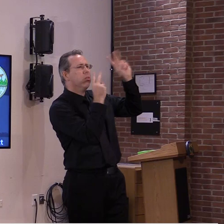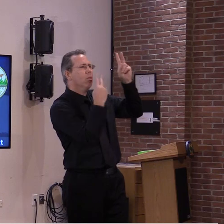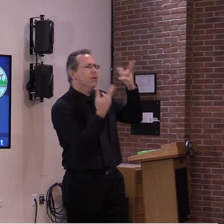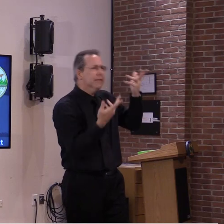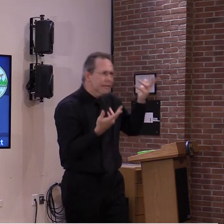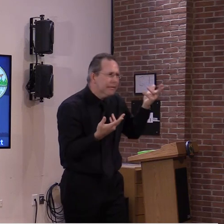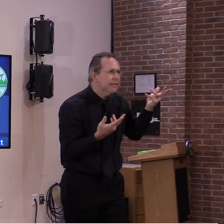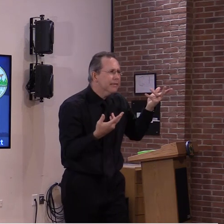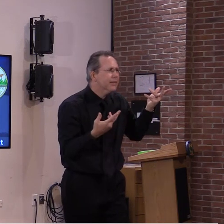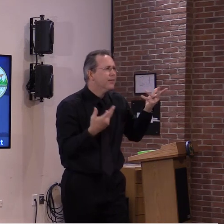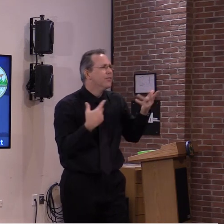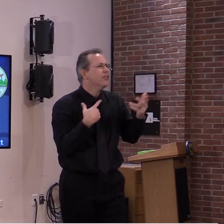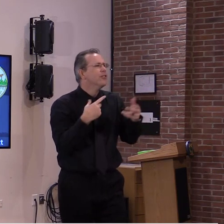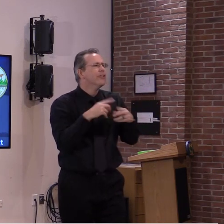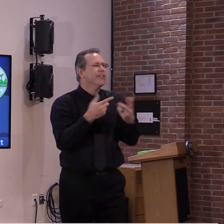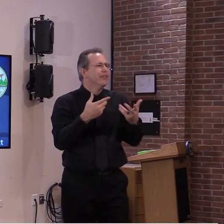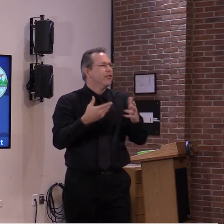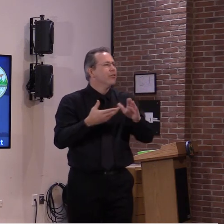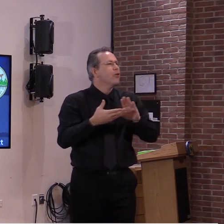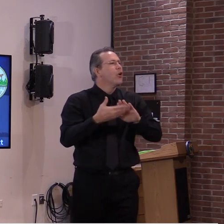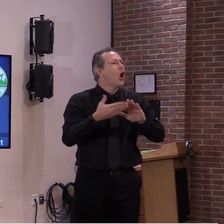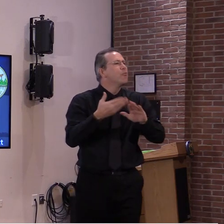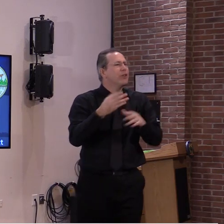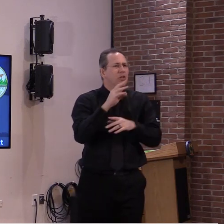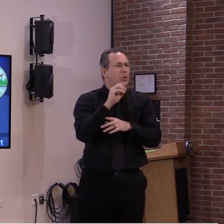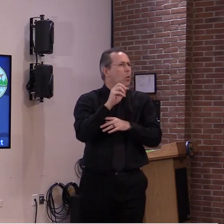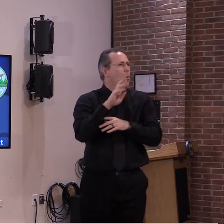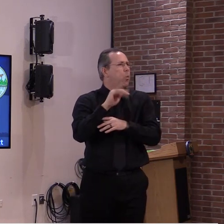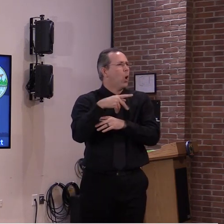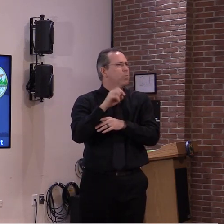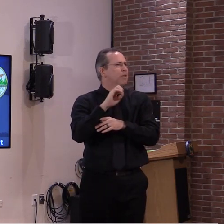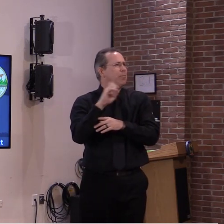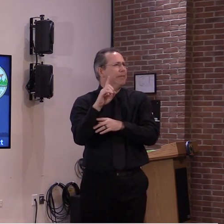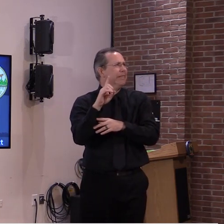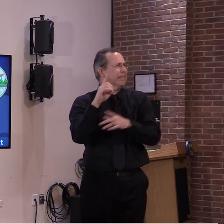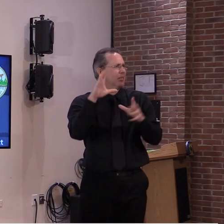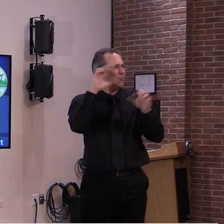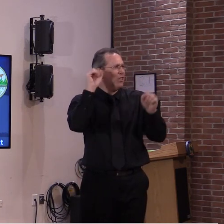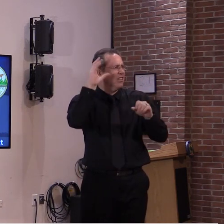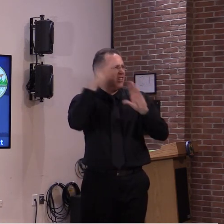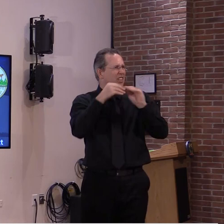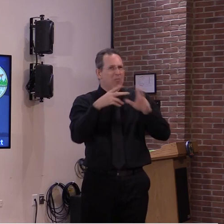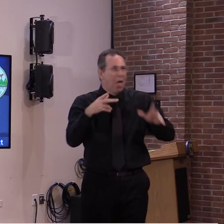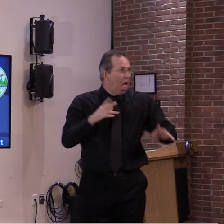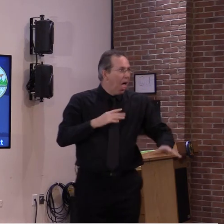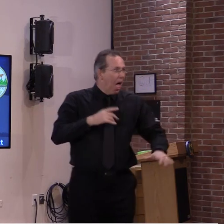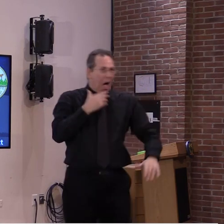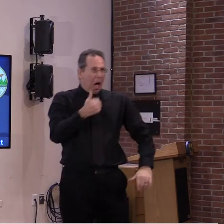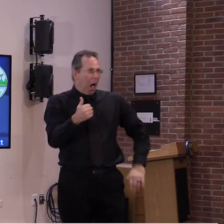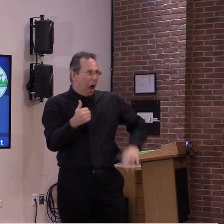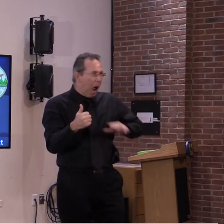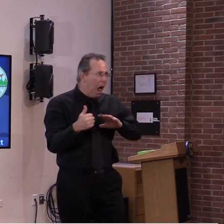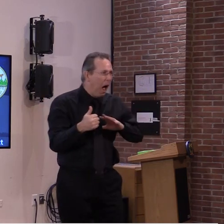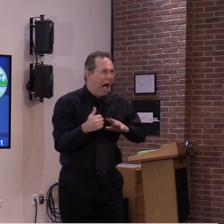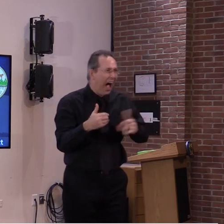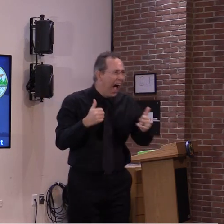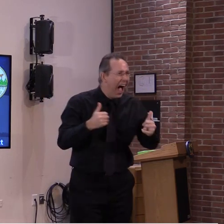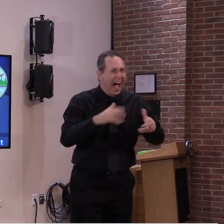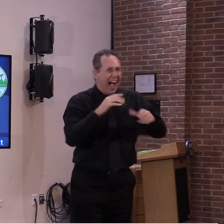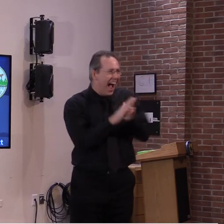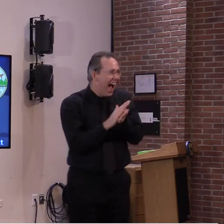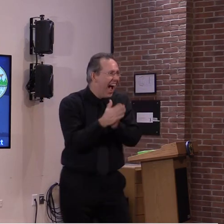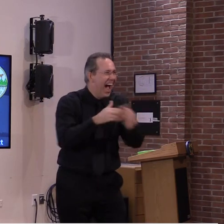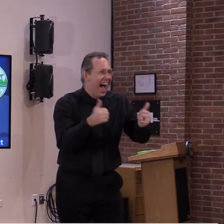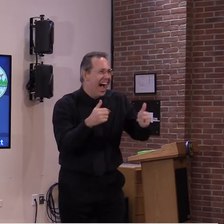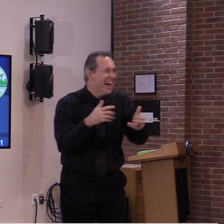Speed, for some of us, that's kind of like cool. And we like Star Trek, and we think, wow,